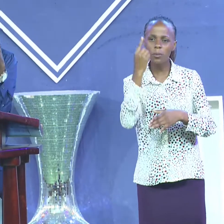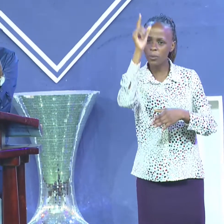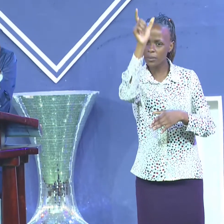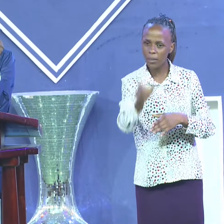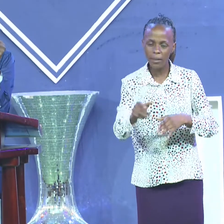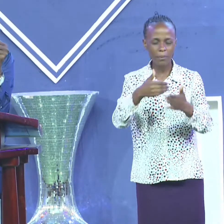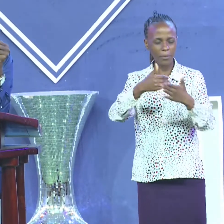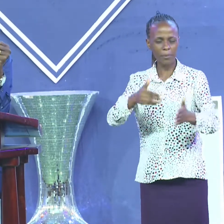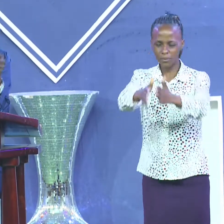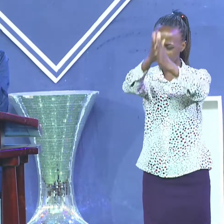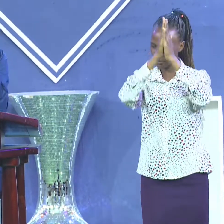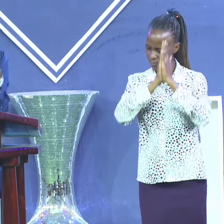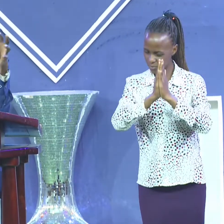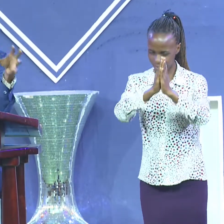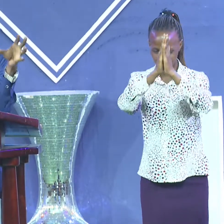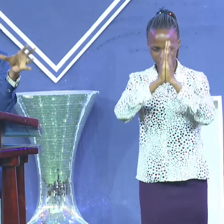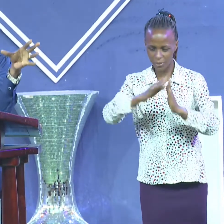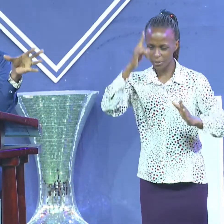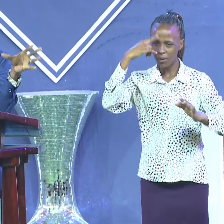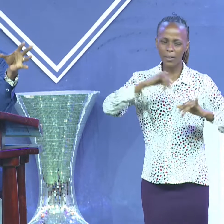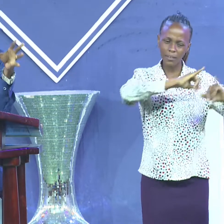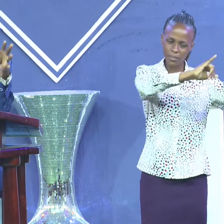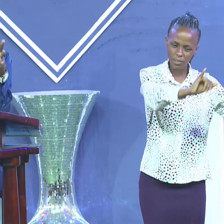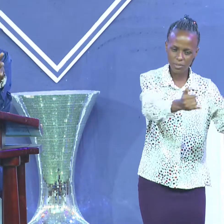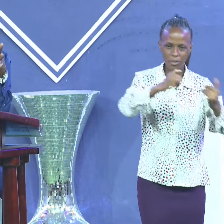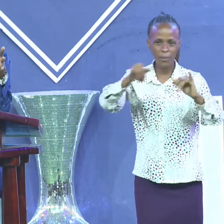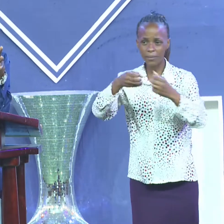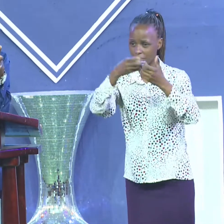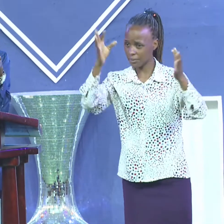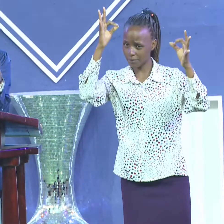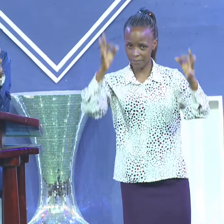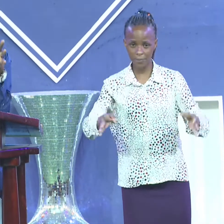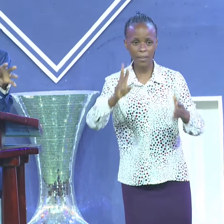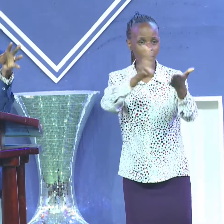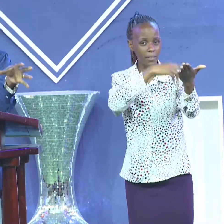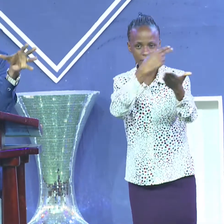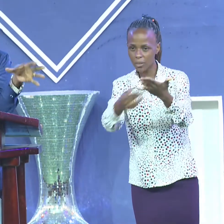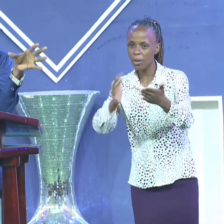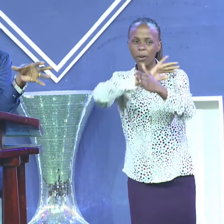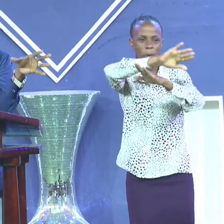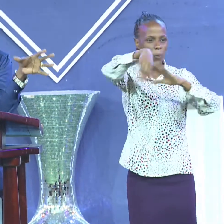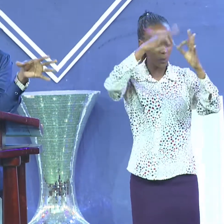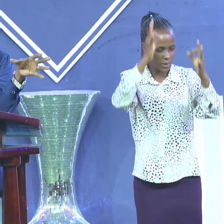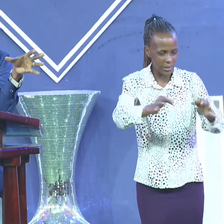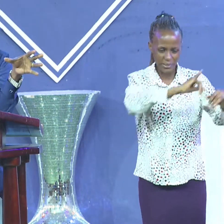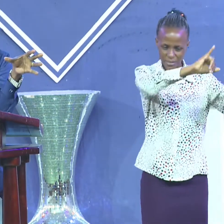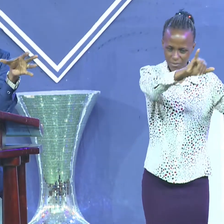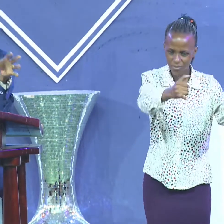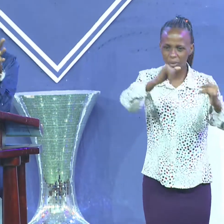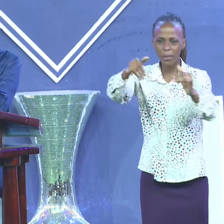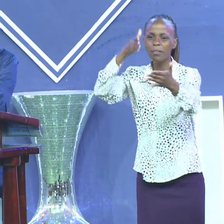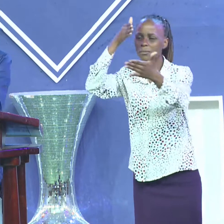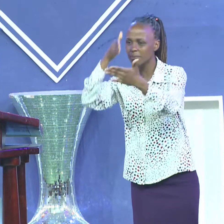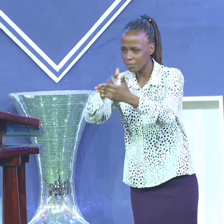person that I was praying for, they had tried so many things and they had failed. Whatever they would try to do,